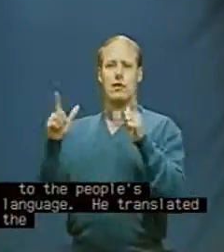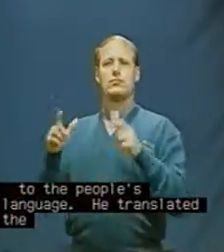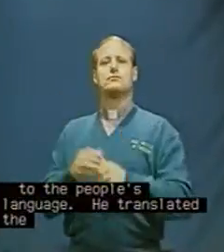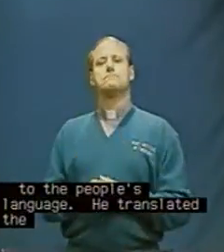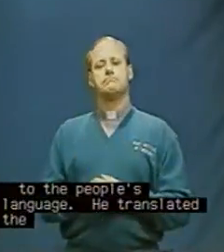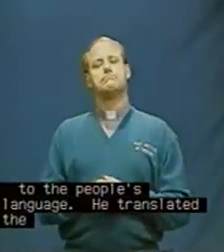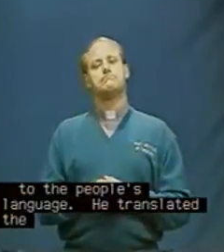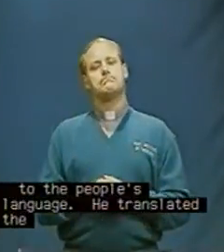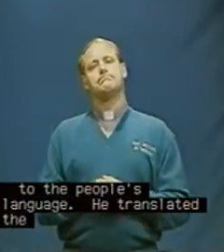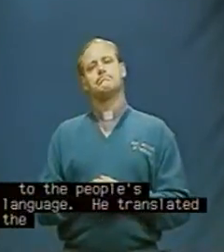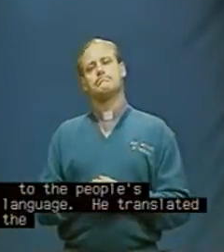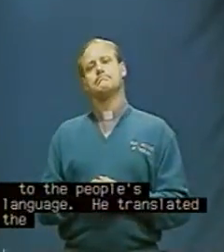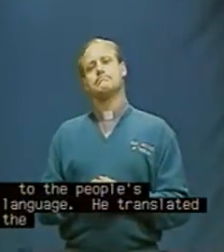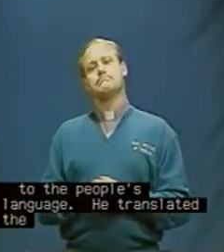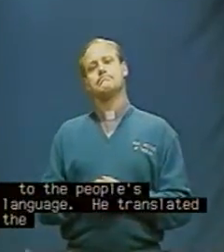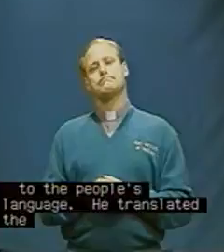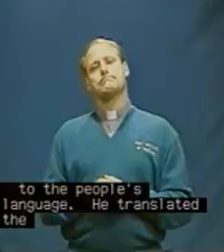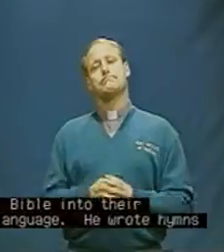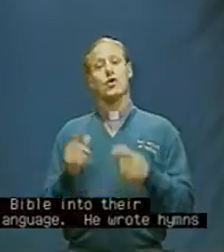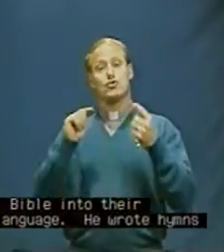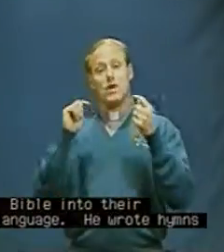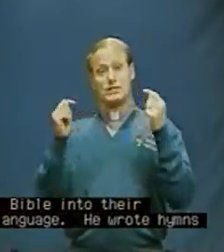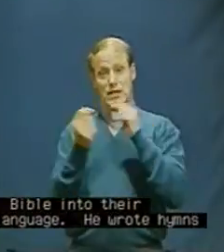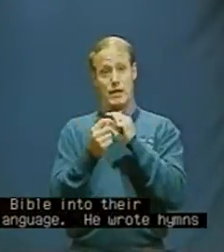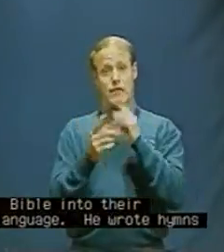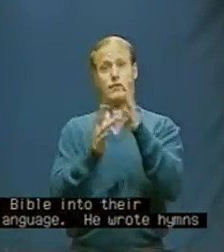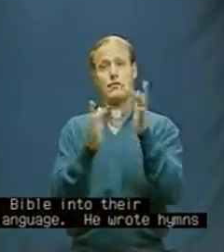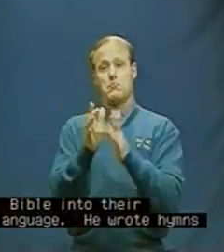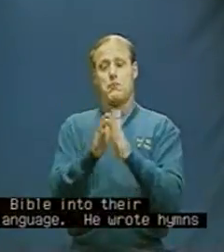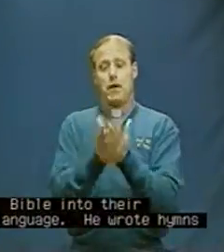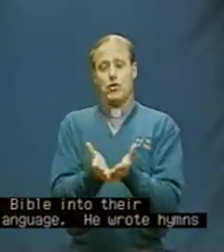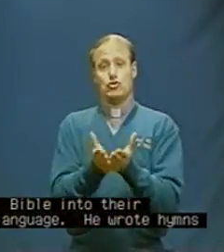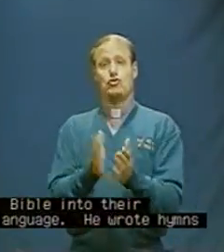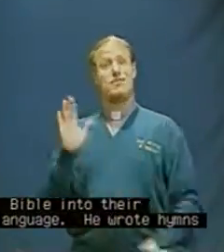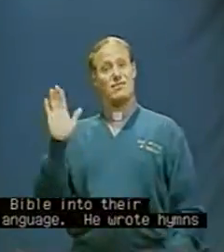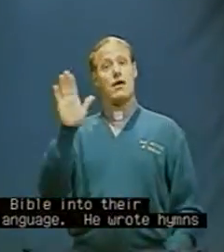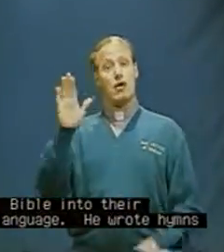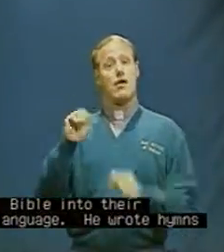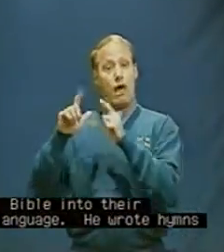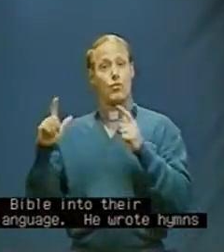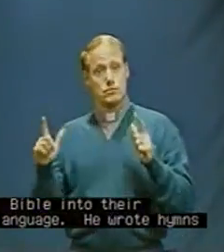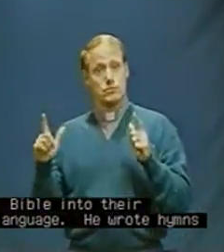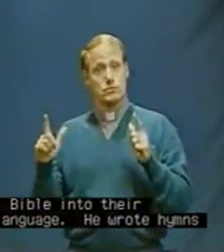to the people's language. He translated the Bible into their language. He wrote hymns